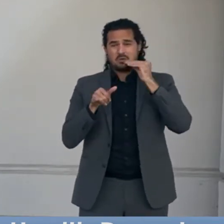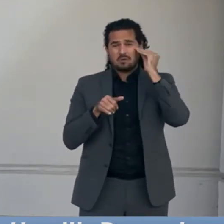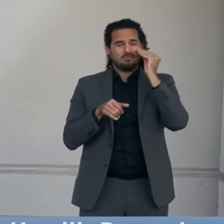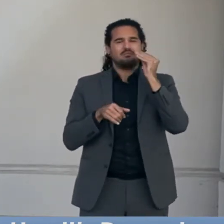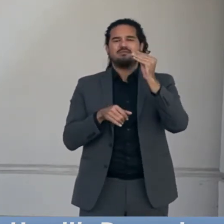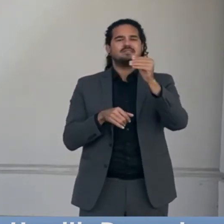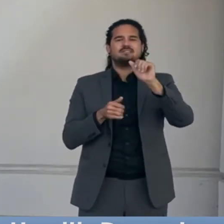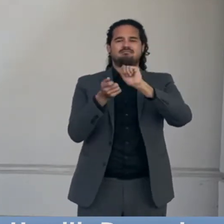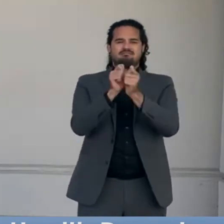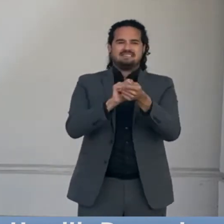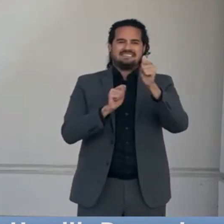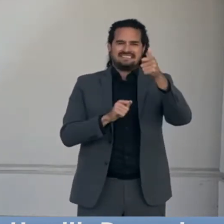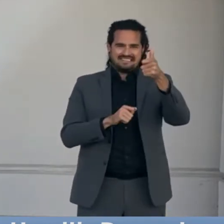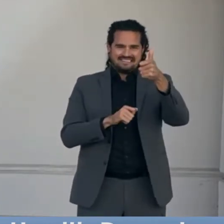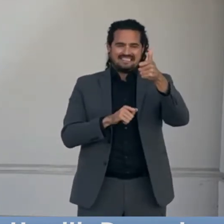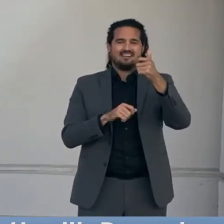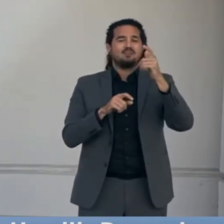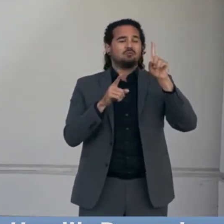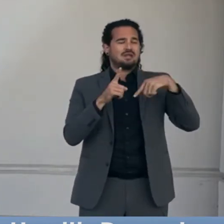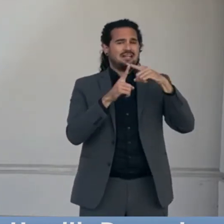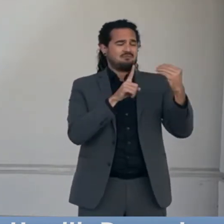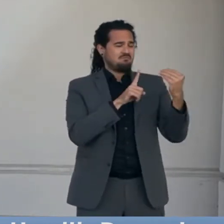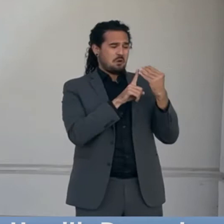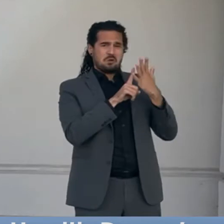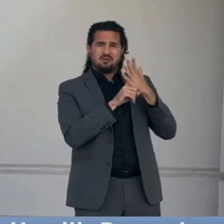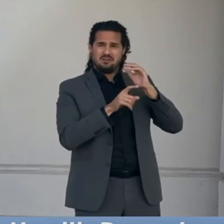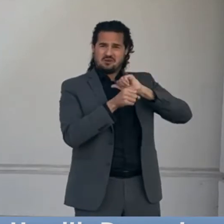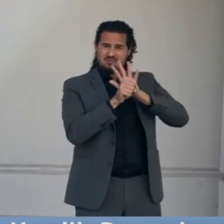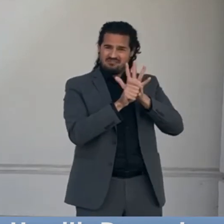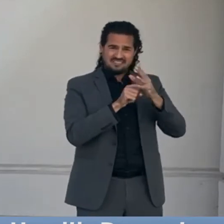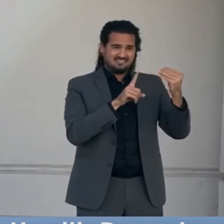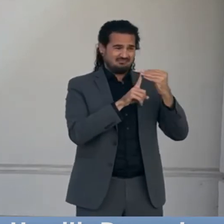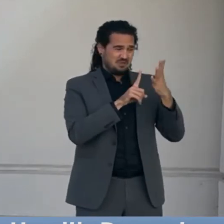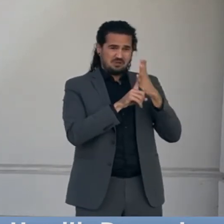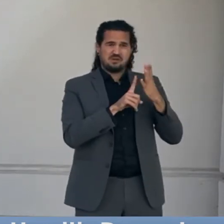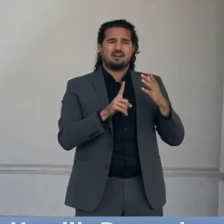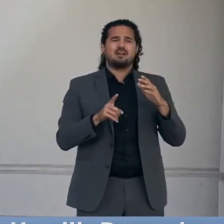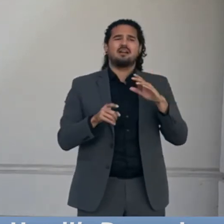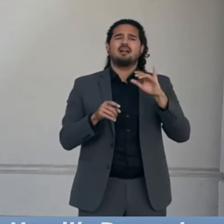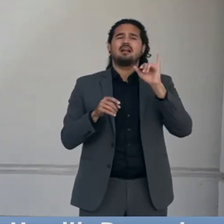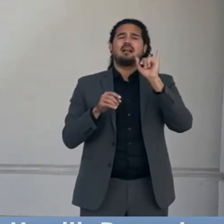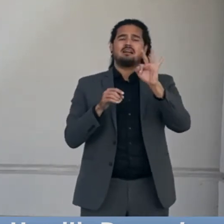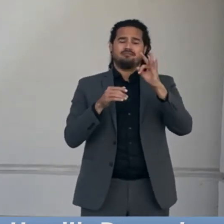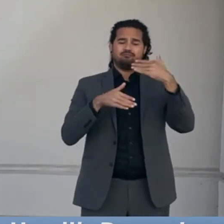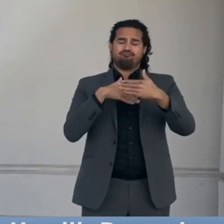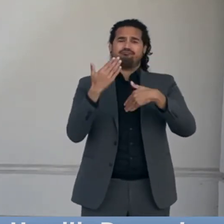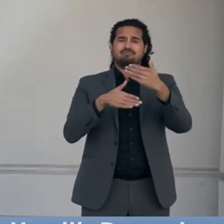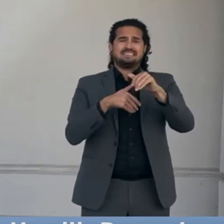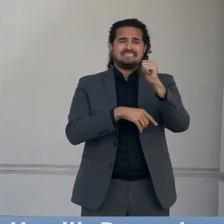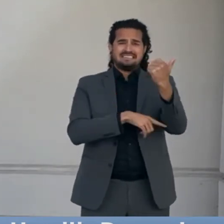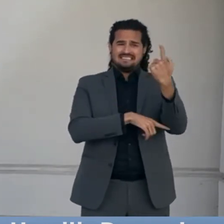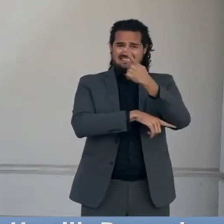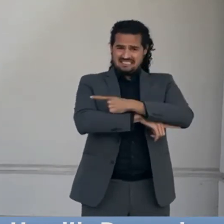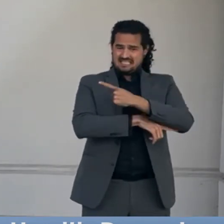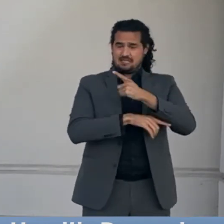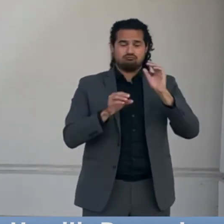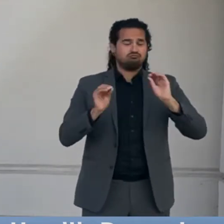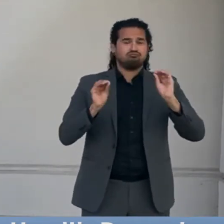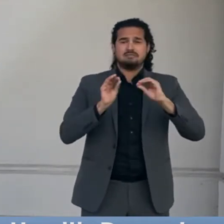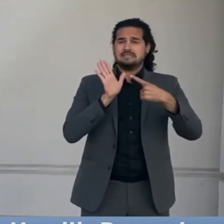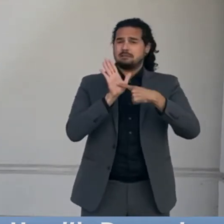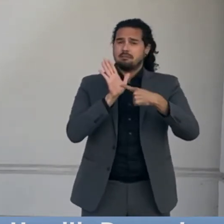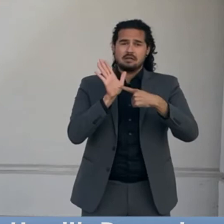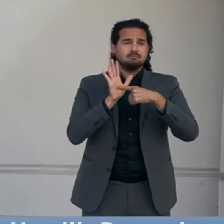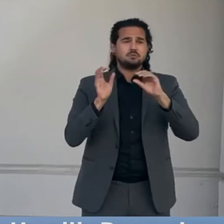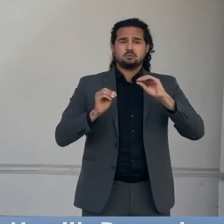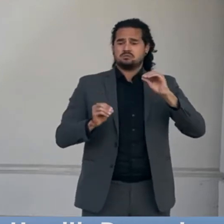who remain asymptomatic during their quarantine period. And this is both for those who have traveled and quarantine